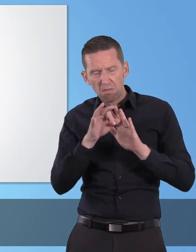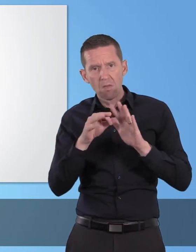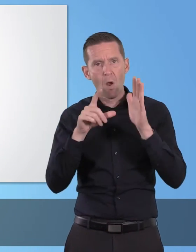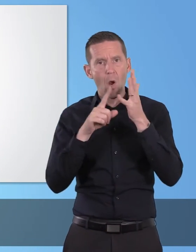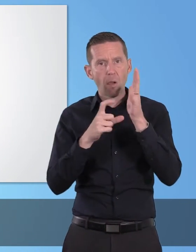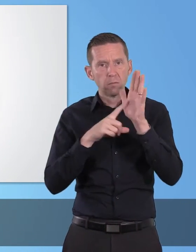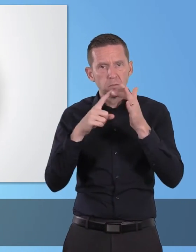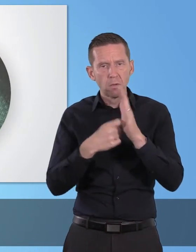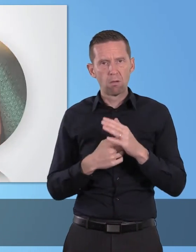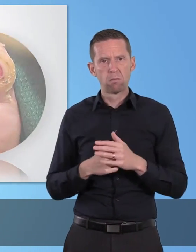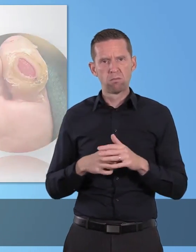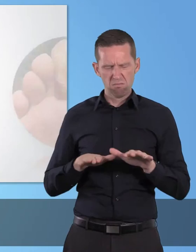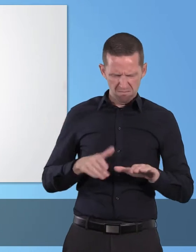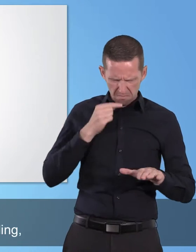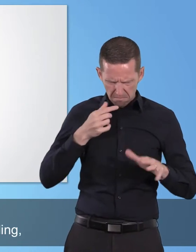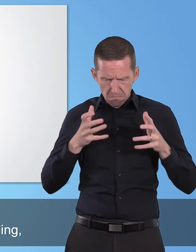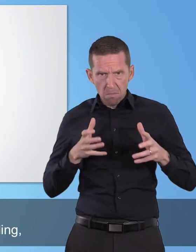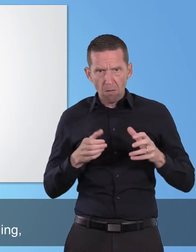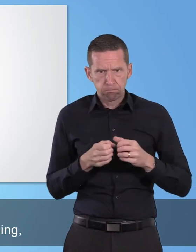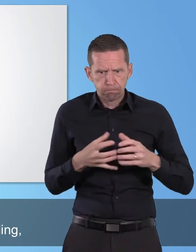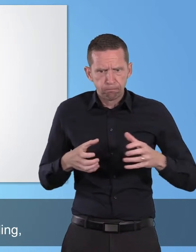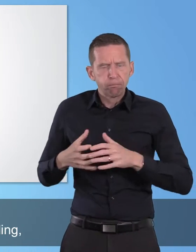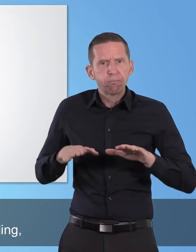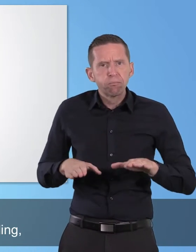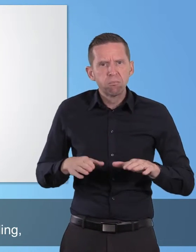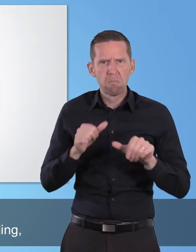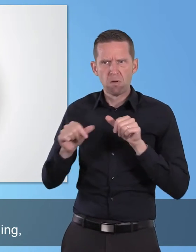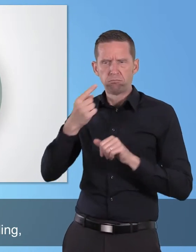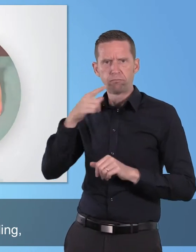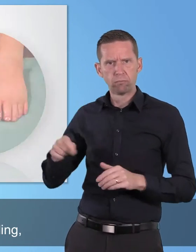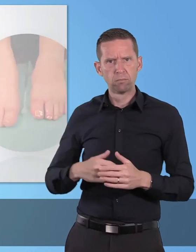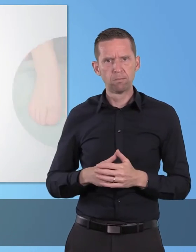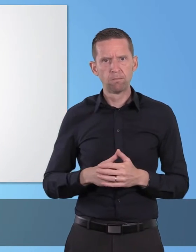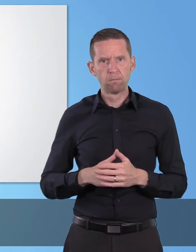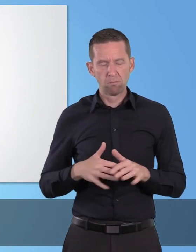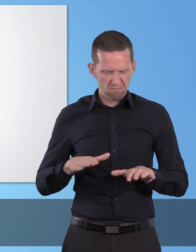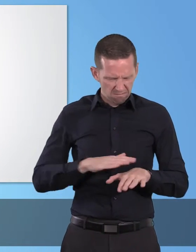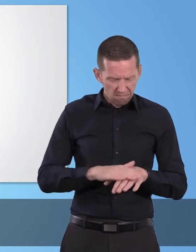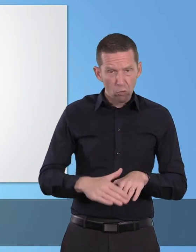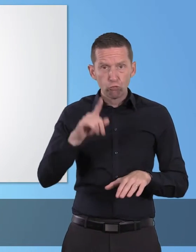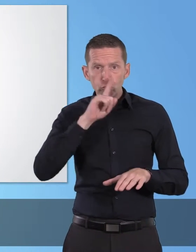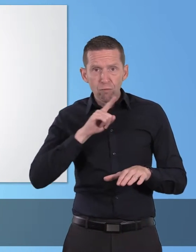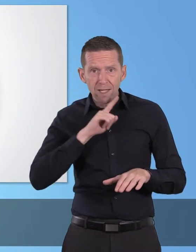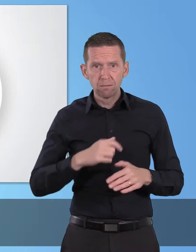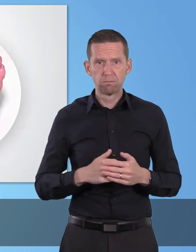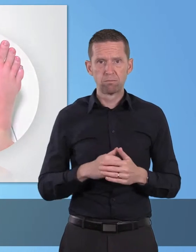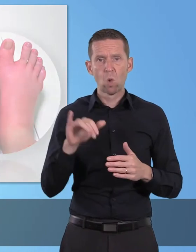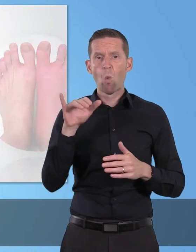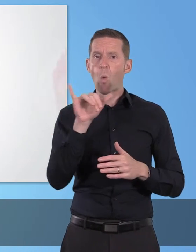Ulcers, ulcers, unusual swelling, redness,